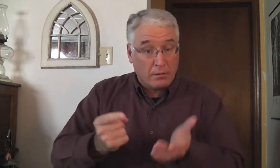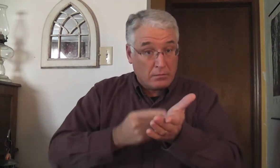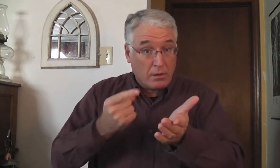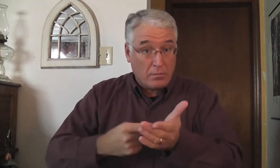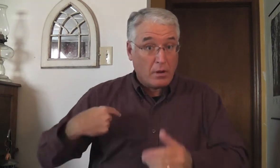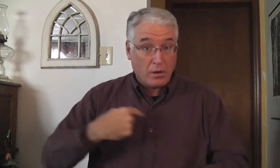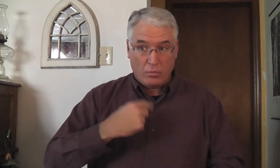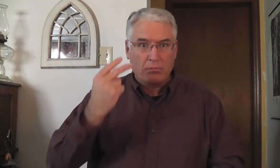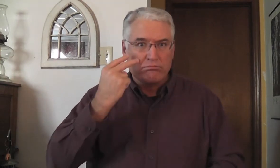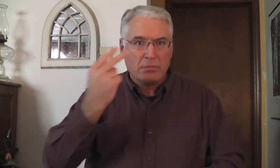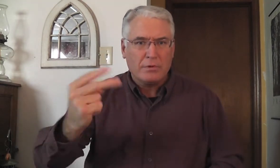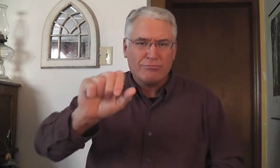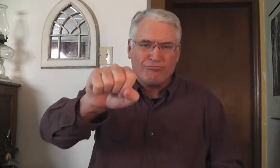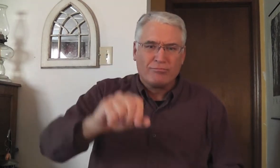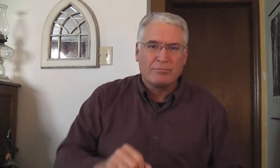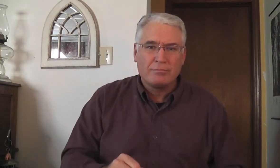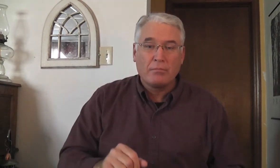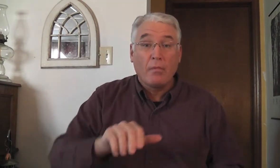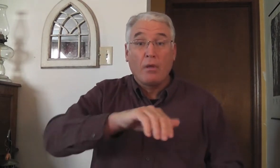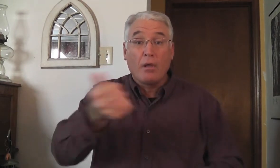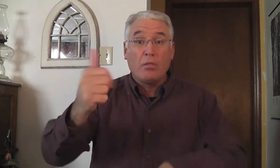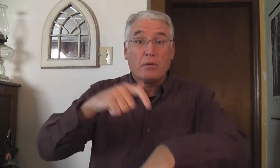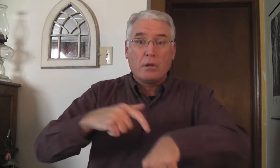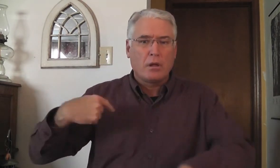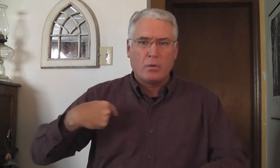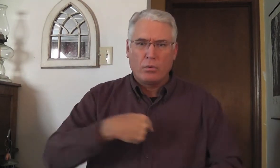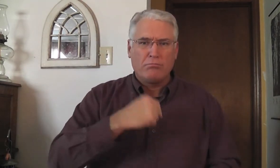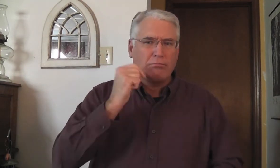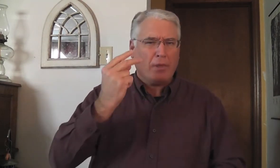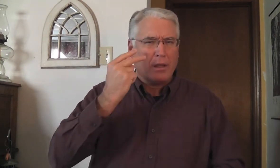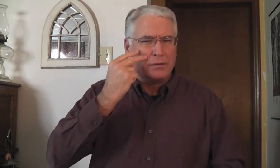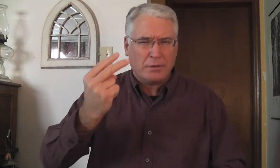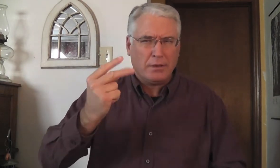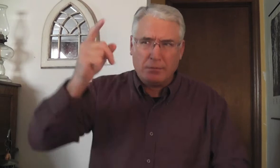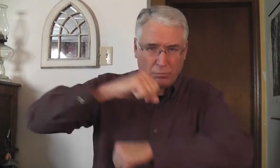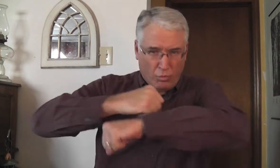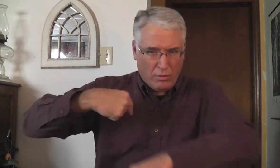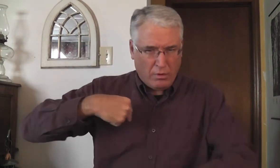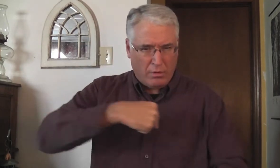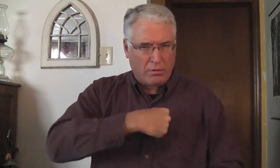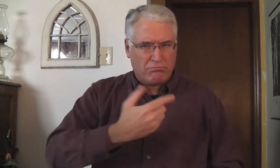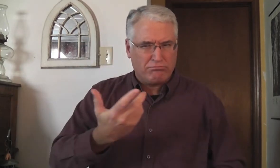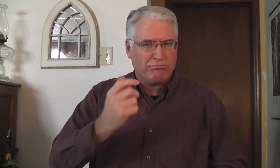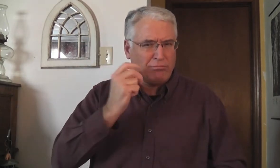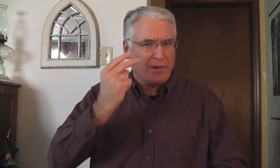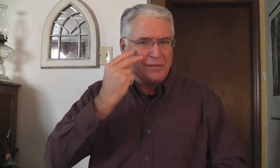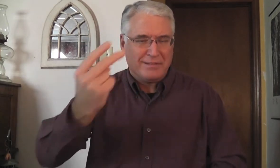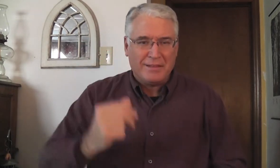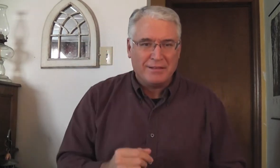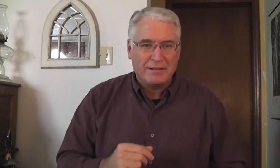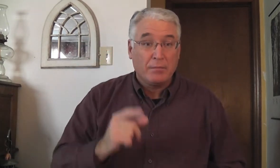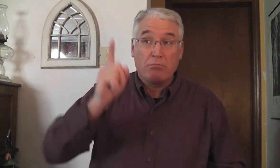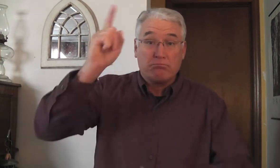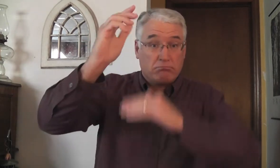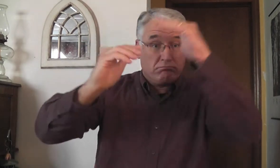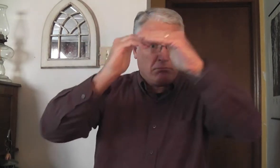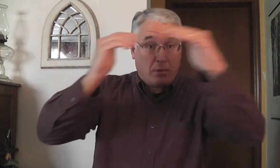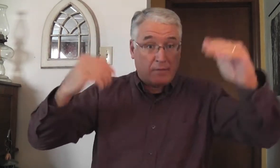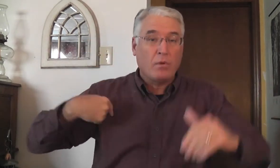protecting us. Sometimes we don't see that. That's true, his protection. Sometimes we don't see that he is our protector. But